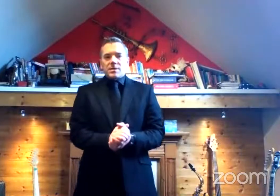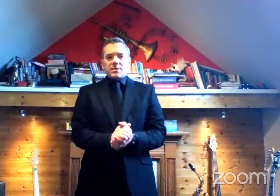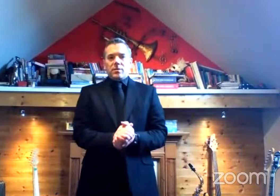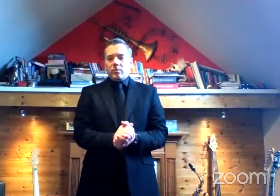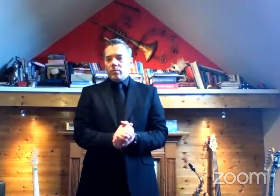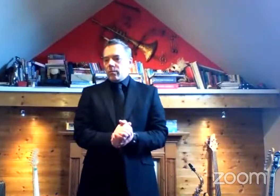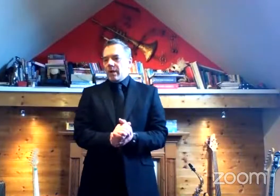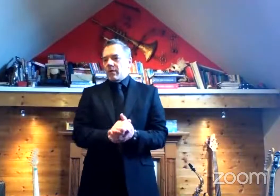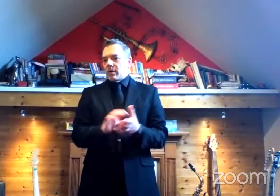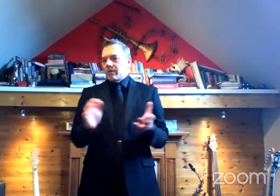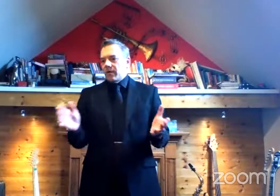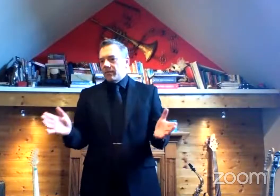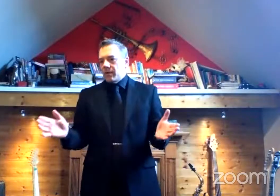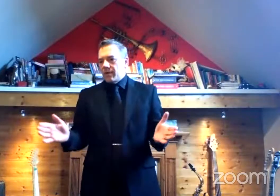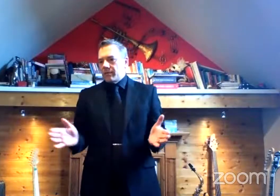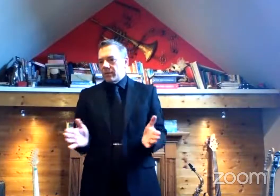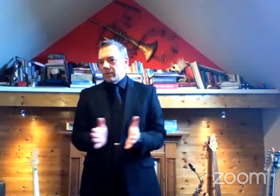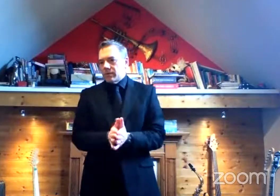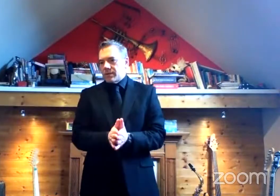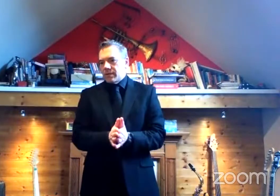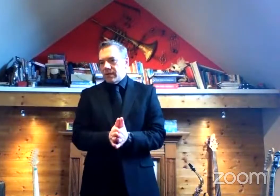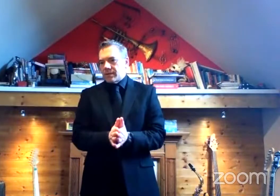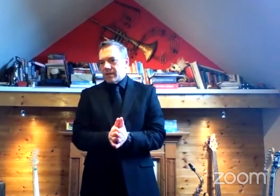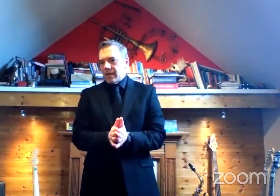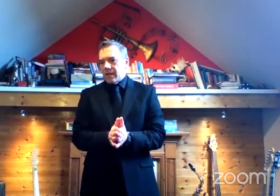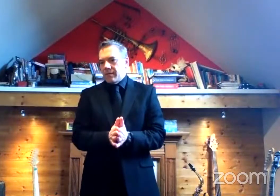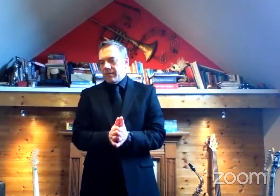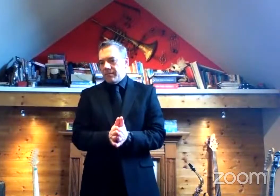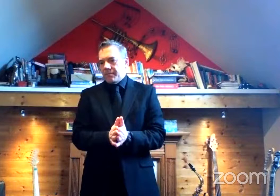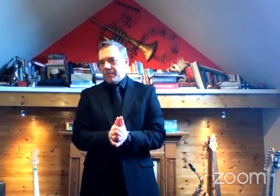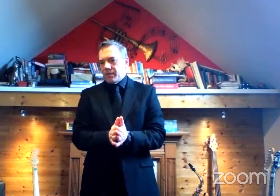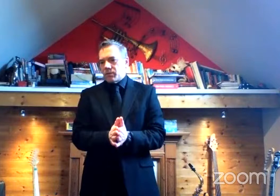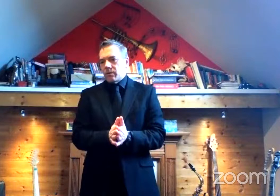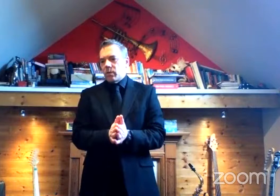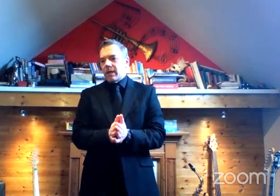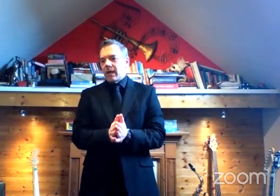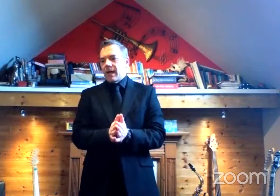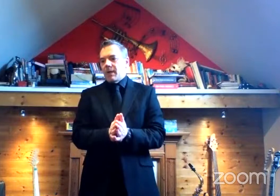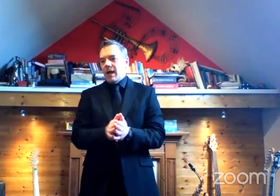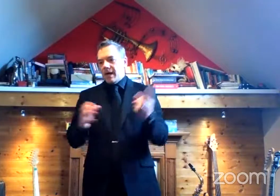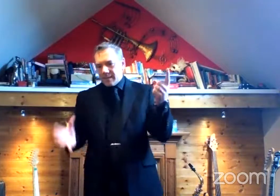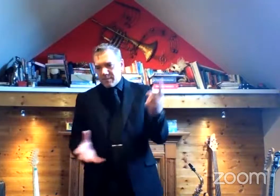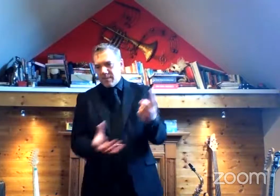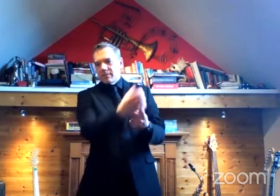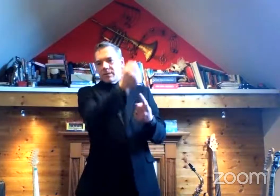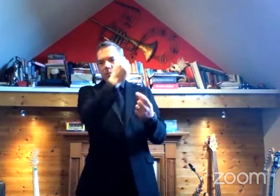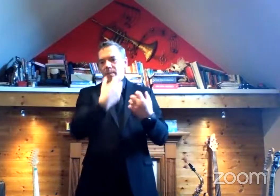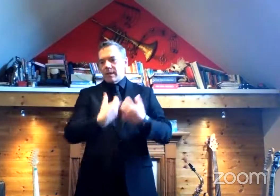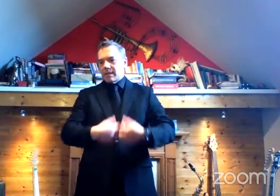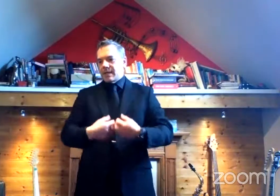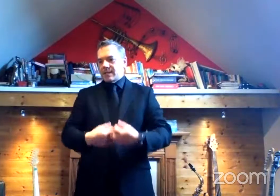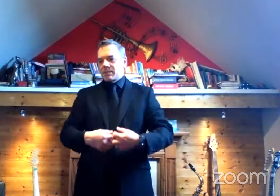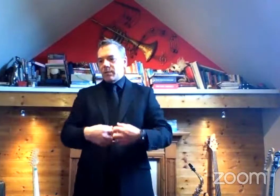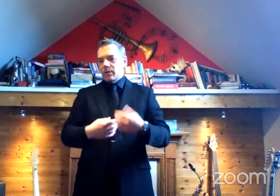So we are a rock revolving around a golden sun. That's verse one. We climb the highest mountain. We make the deserts